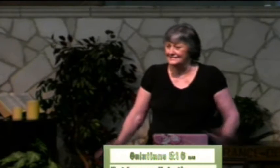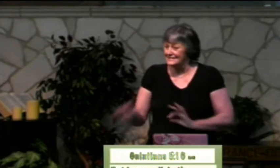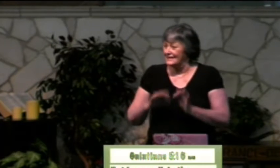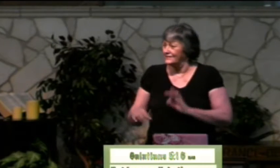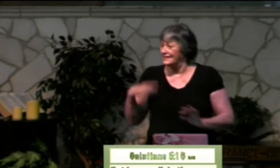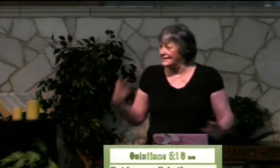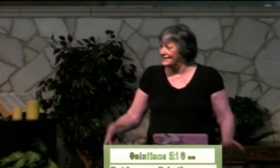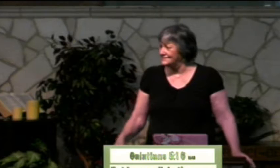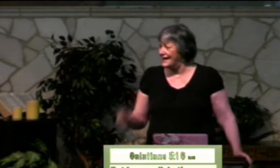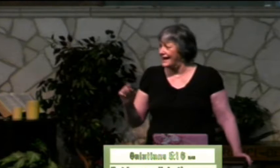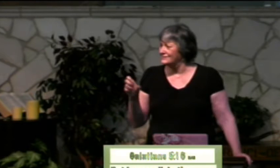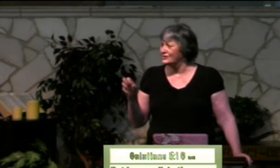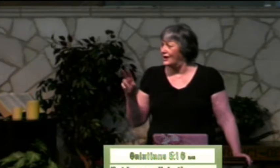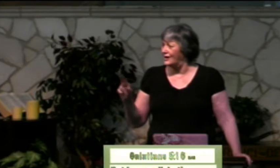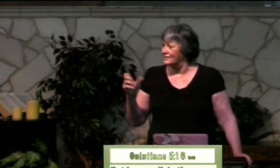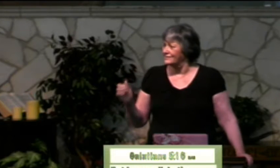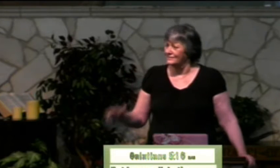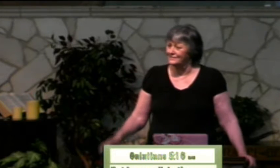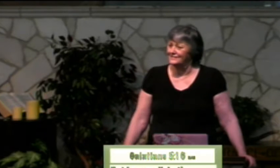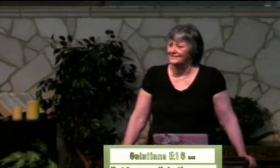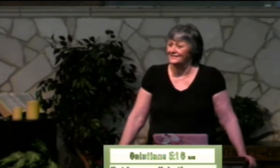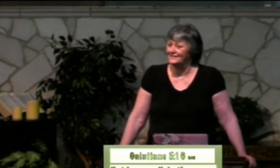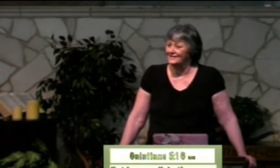instead of a Lincoln town car.